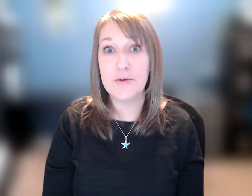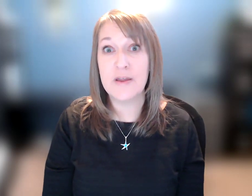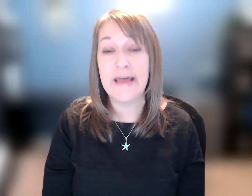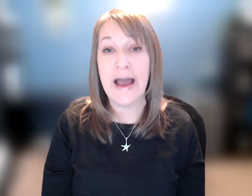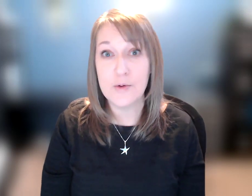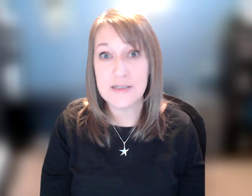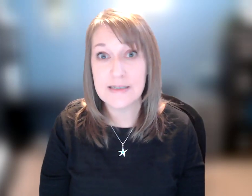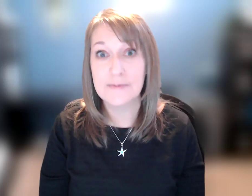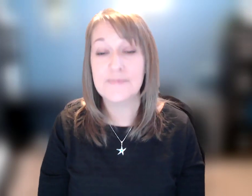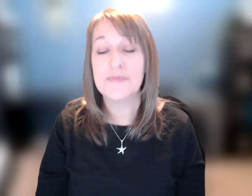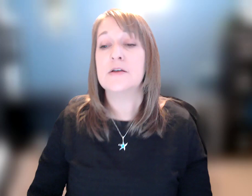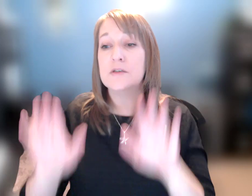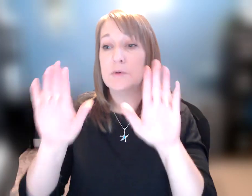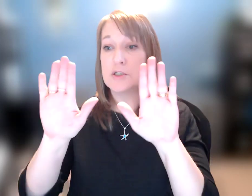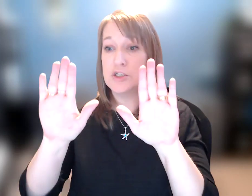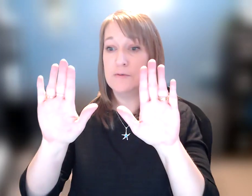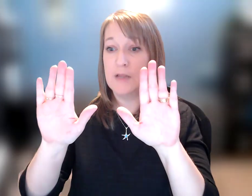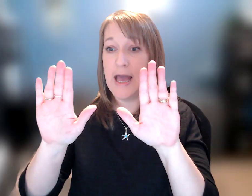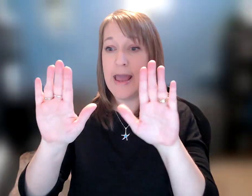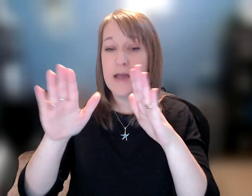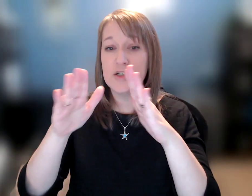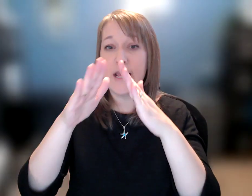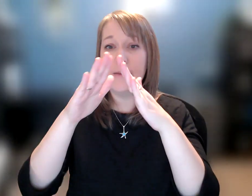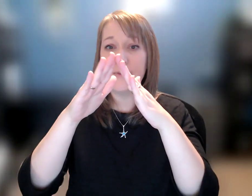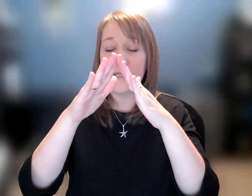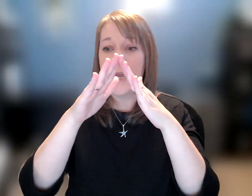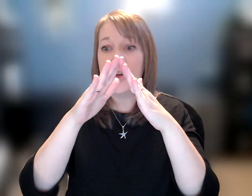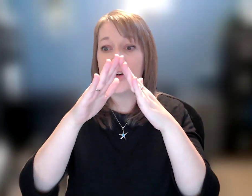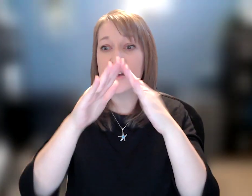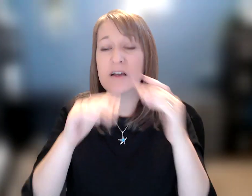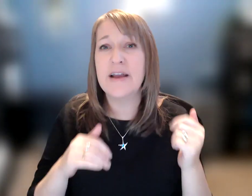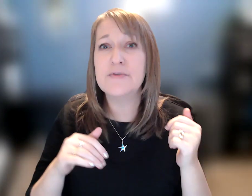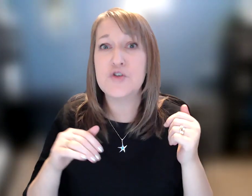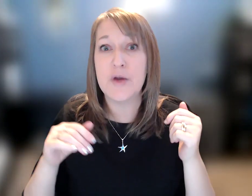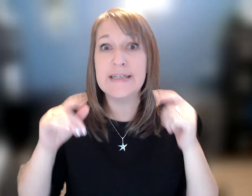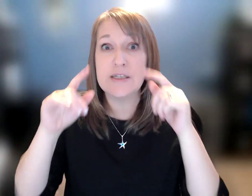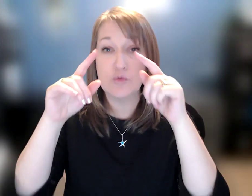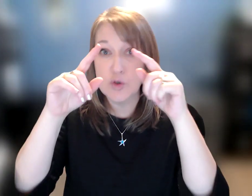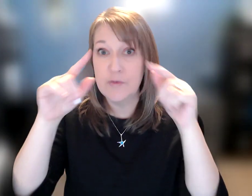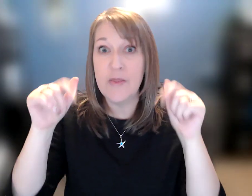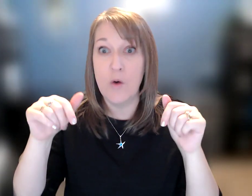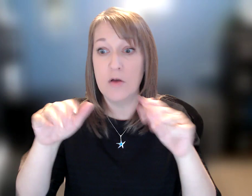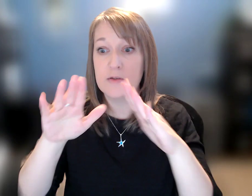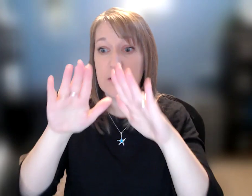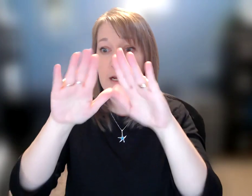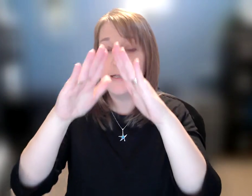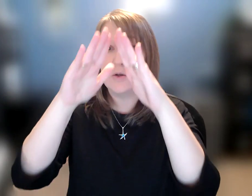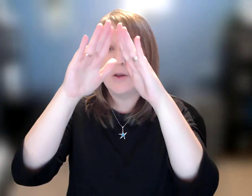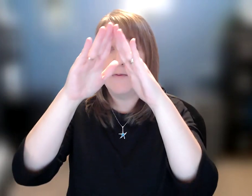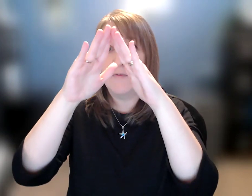with house. So you want two flat hand shapes, and you're going to kind of trace the roof and the walls. All right. So you have flat